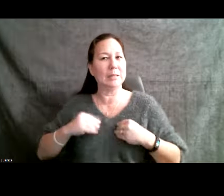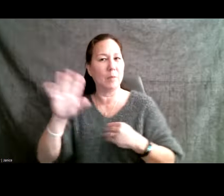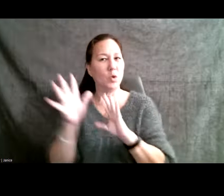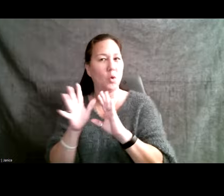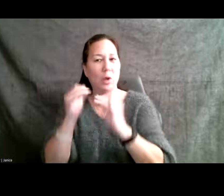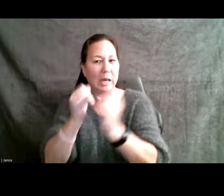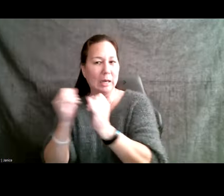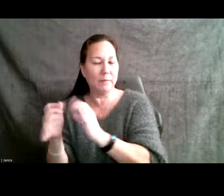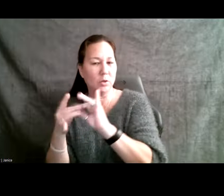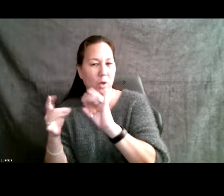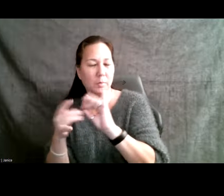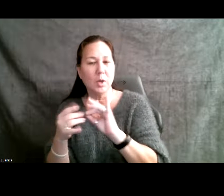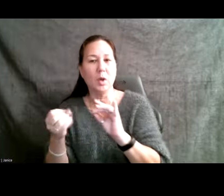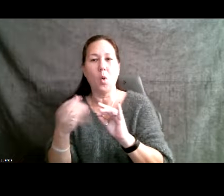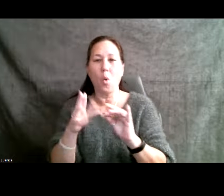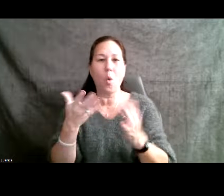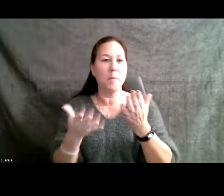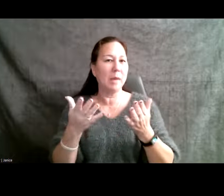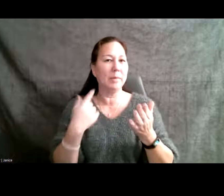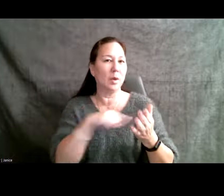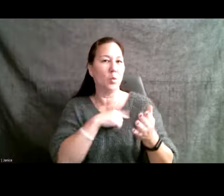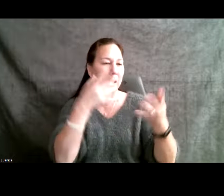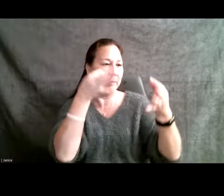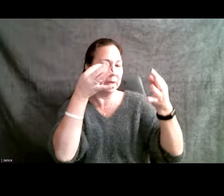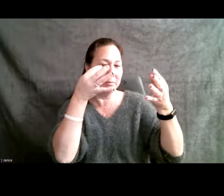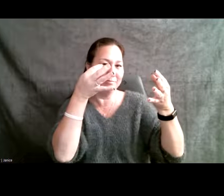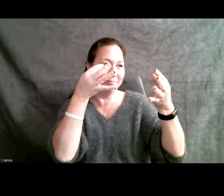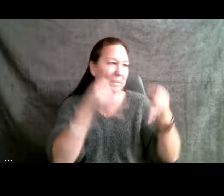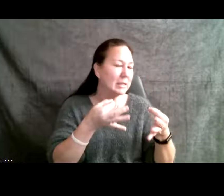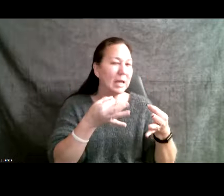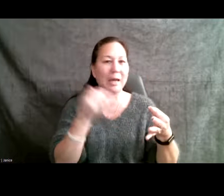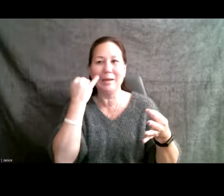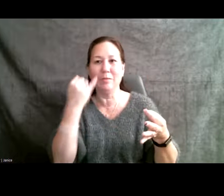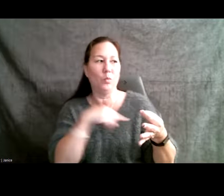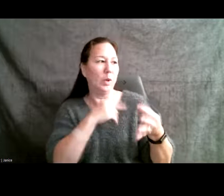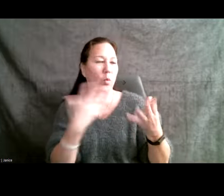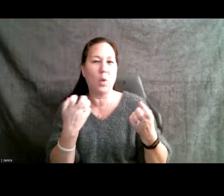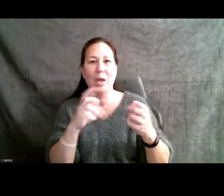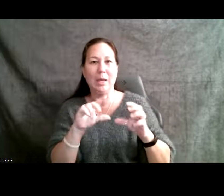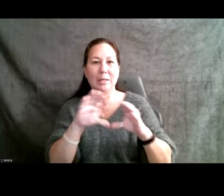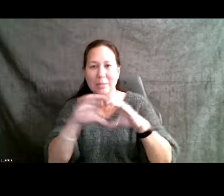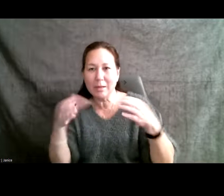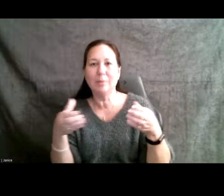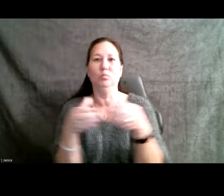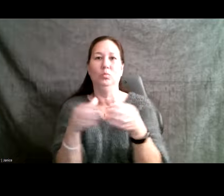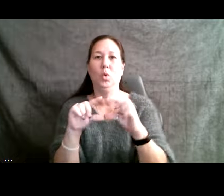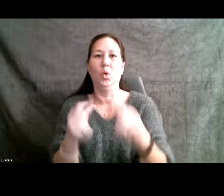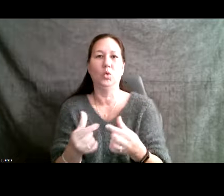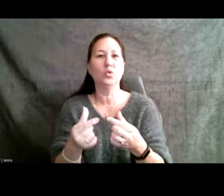decide that we want to have some sort of joint comment on the EJ strategy during this public comment period.